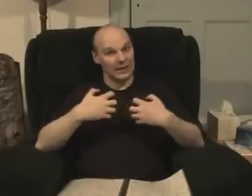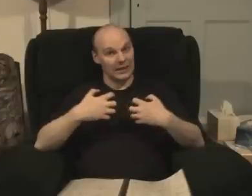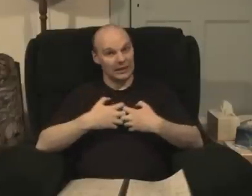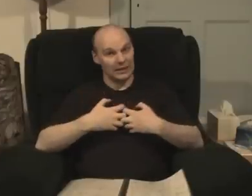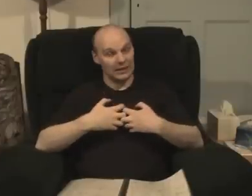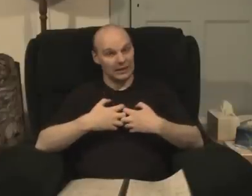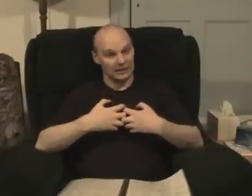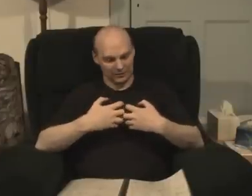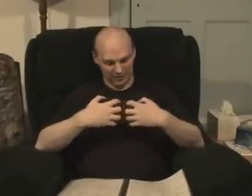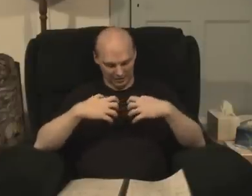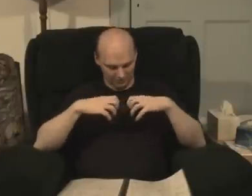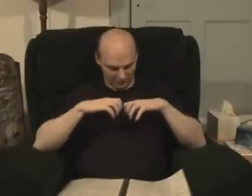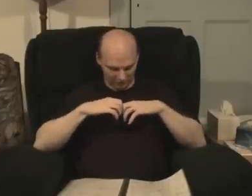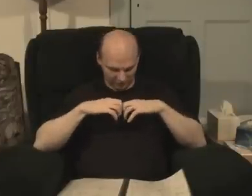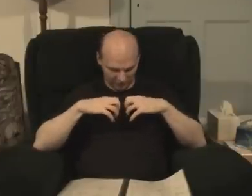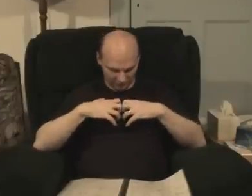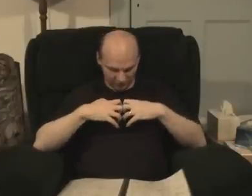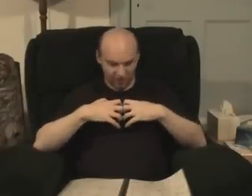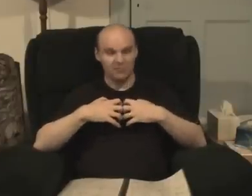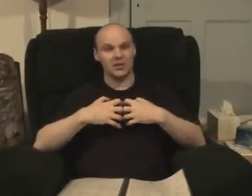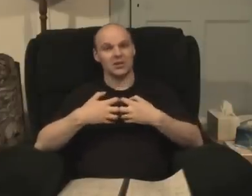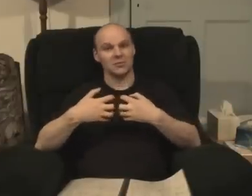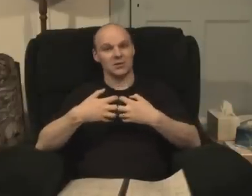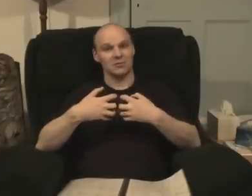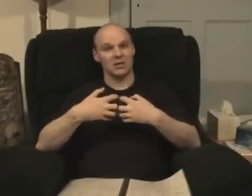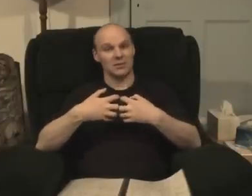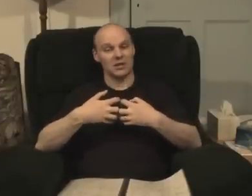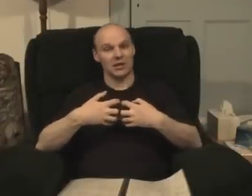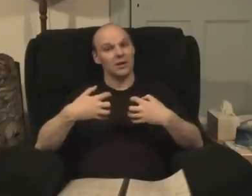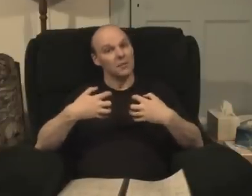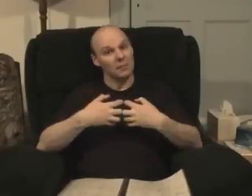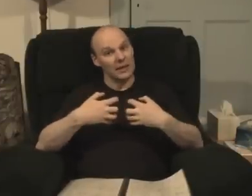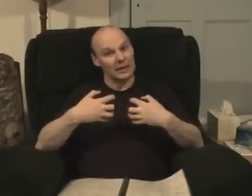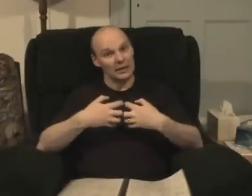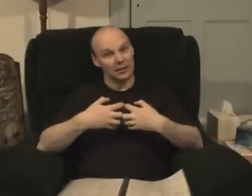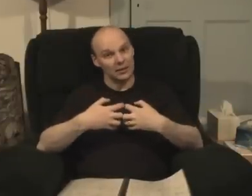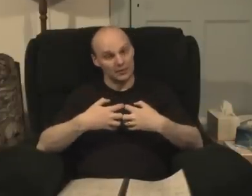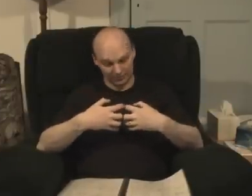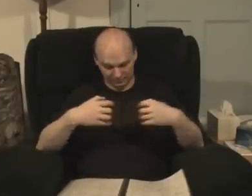Many. Not supposed to be crossing, I missed. Supposed to be tapping together. Many.